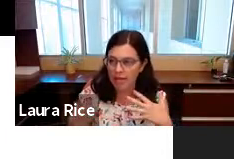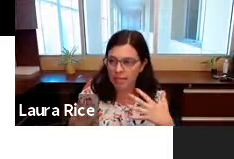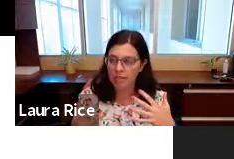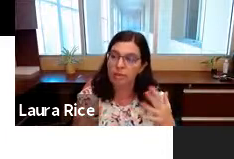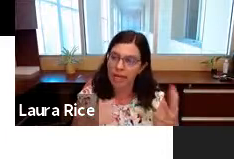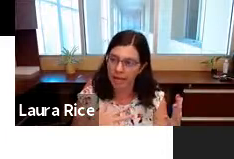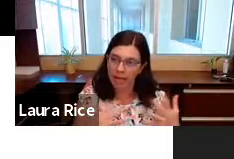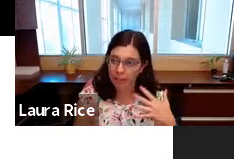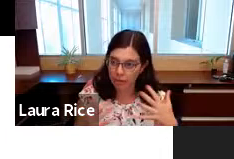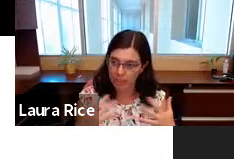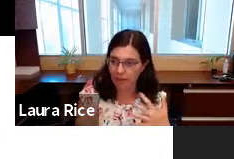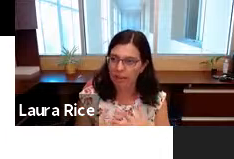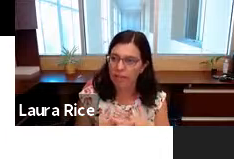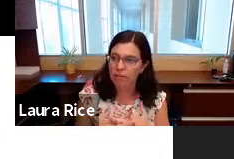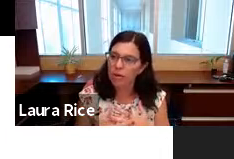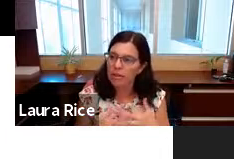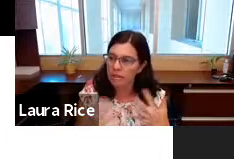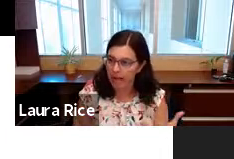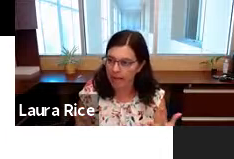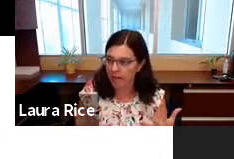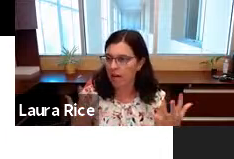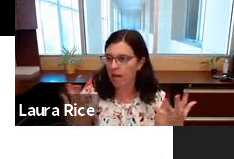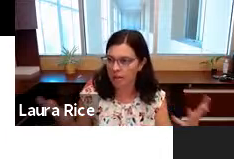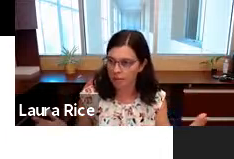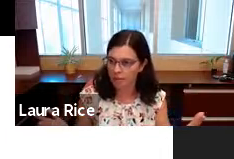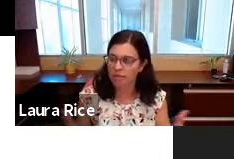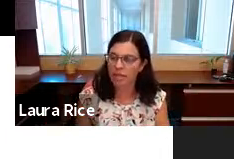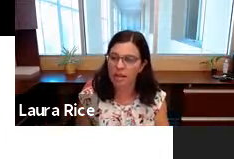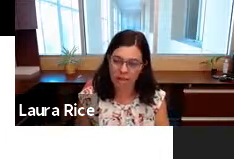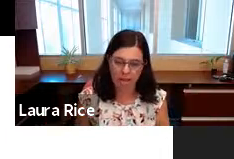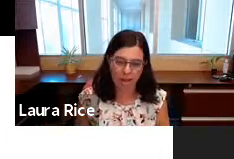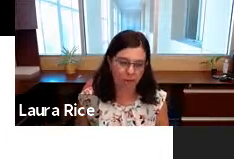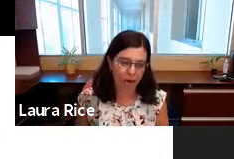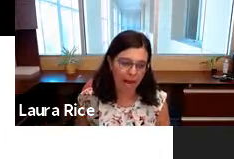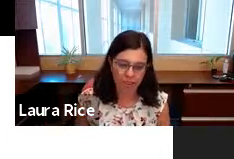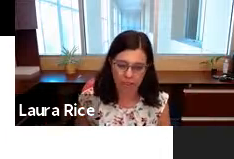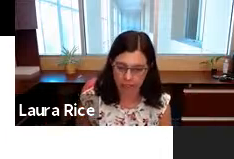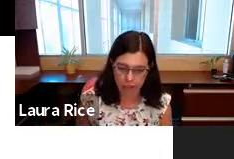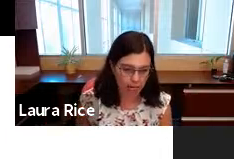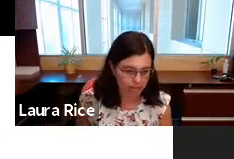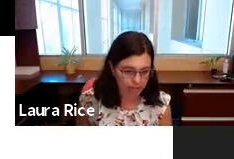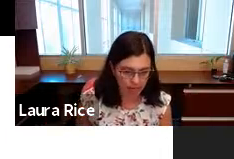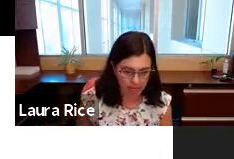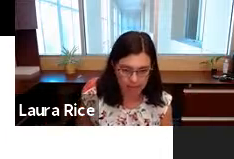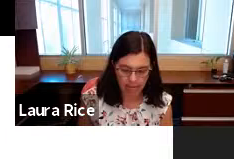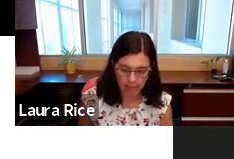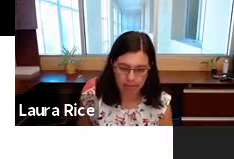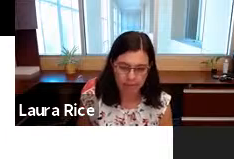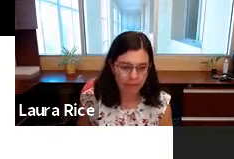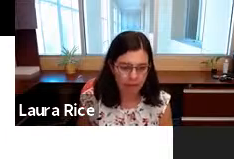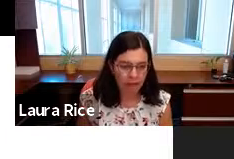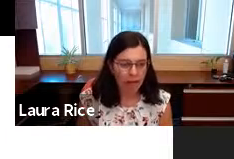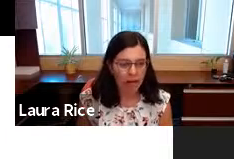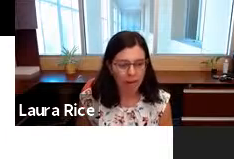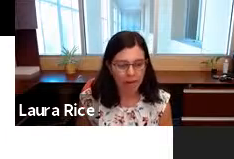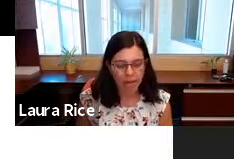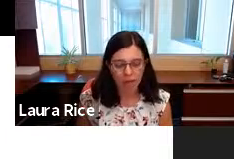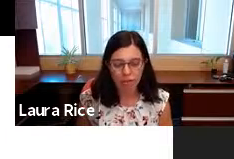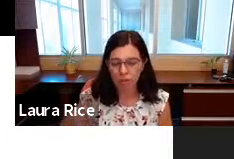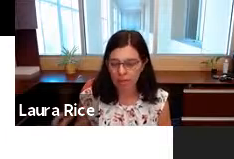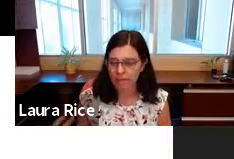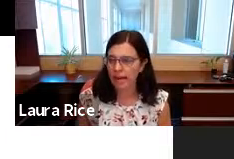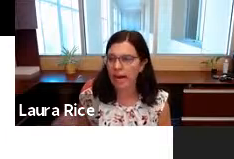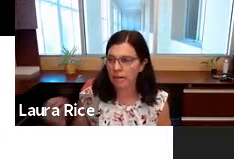the ability to, again, kind of switch back and forth depending on the person that they were actually trying to contact.